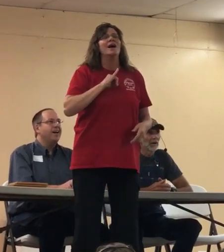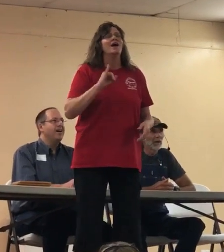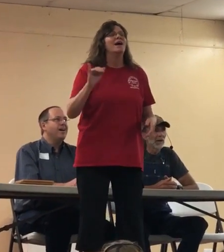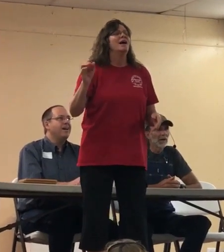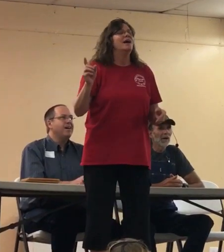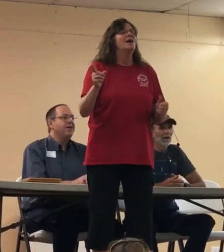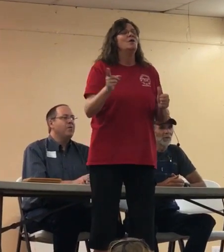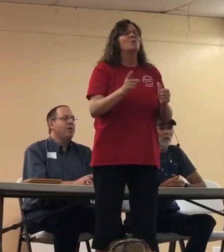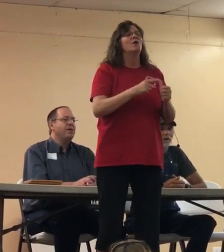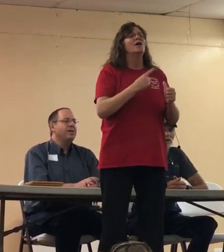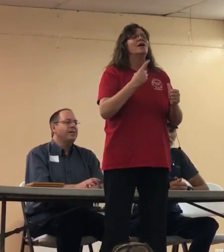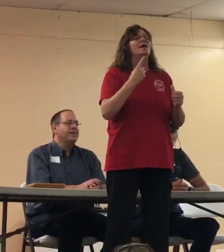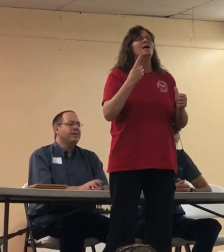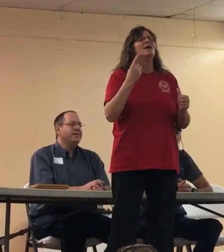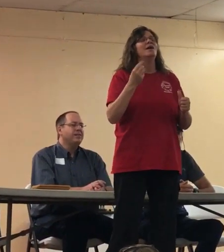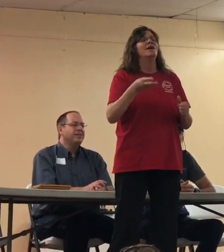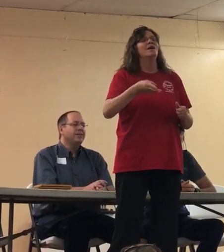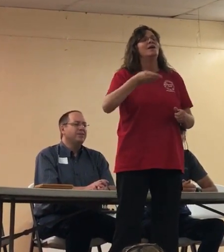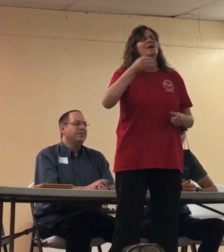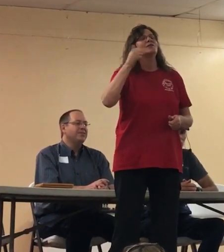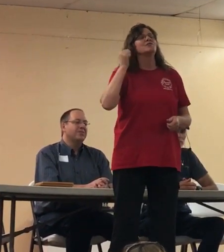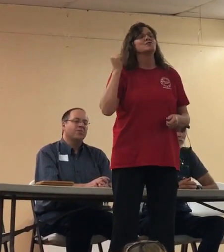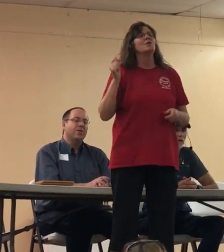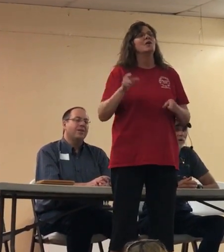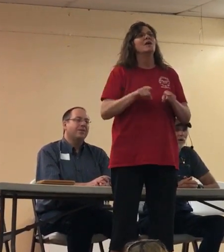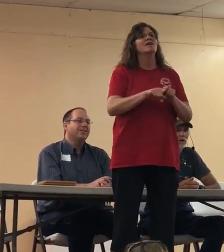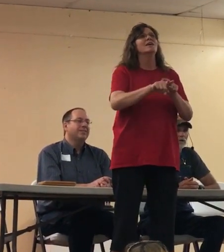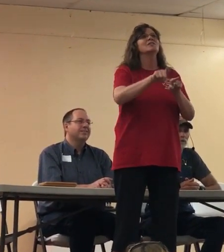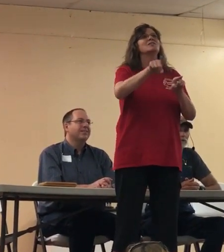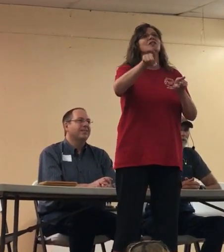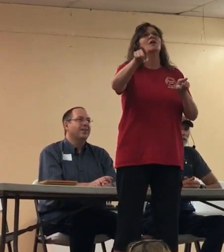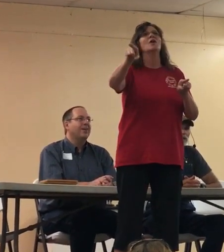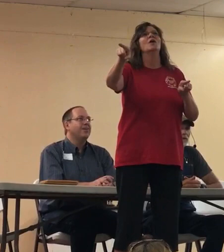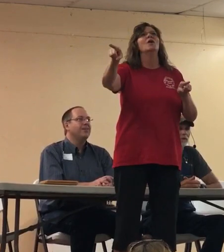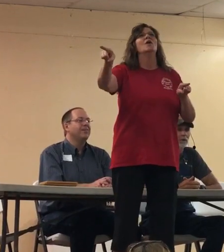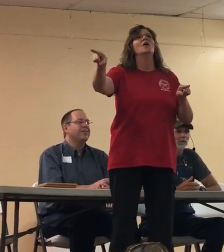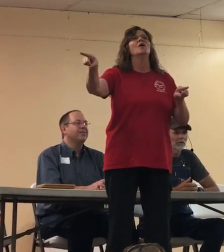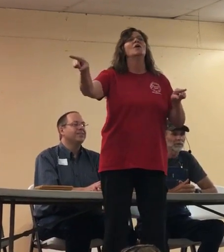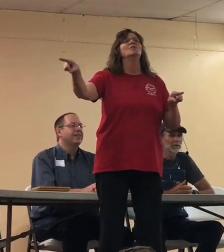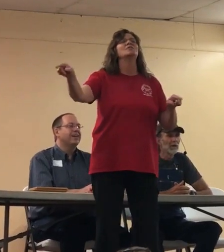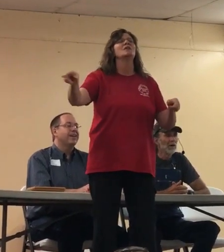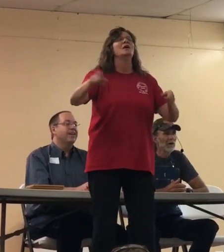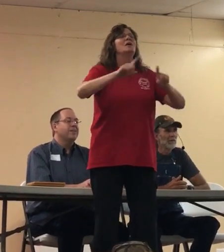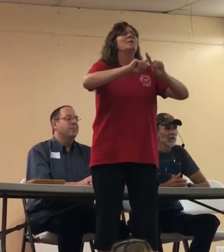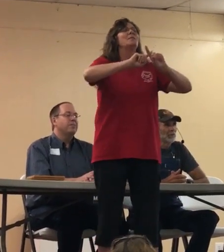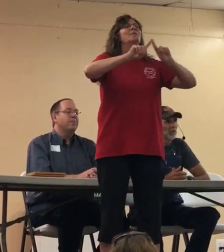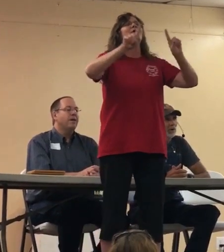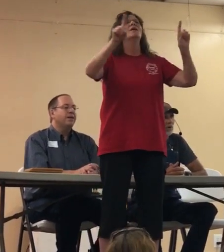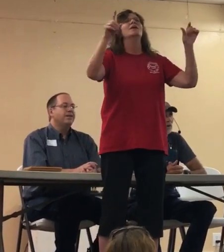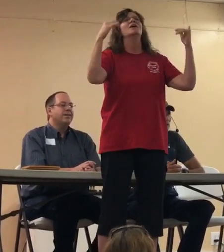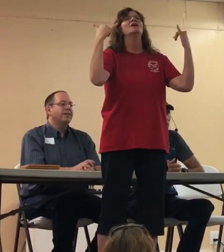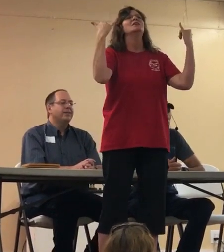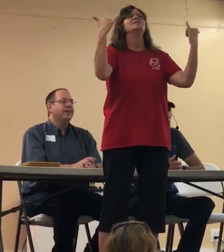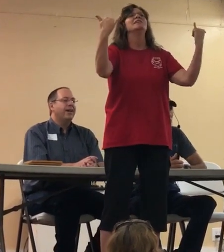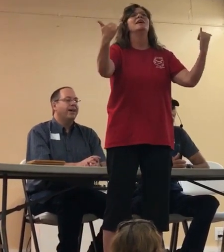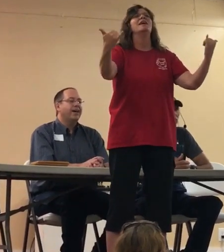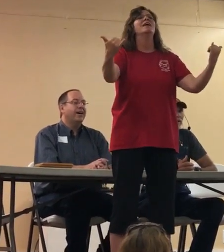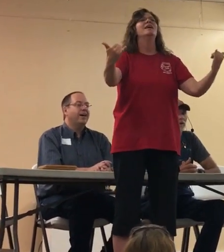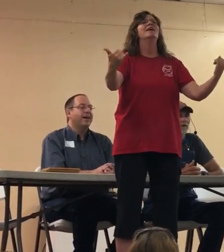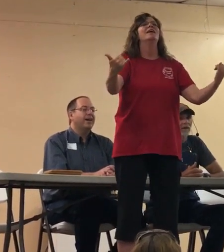I once was lost But